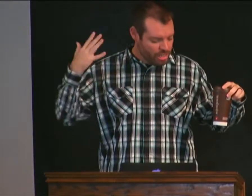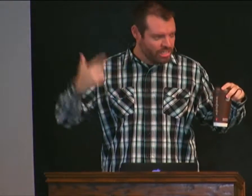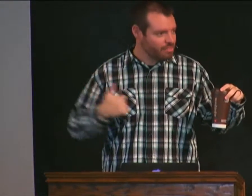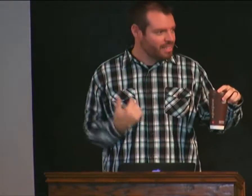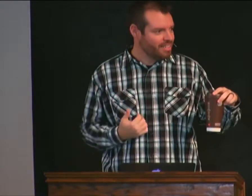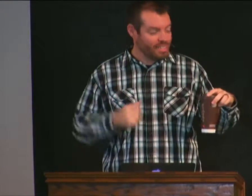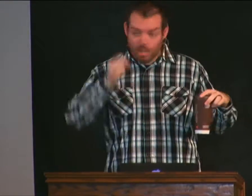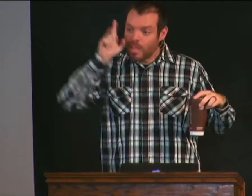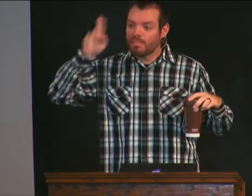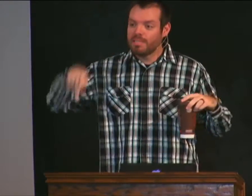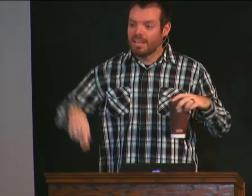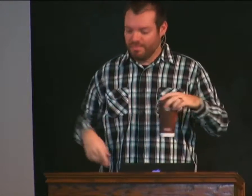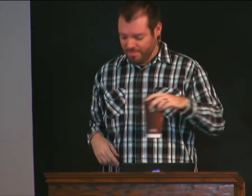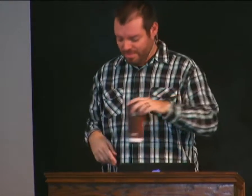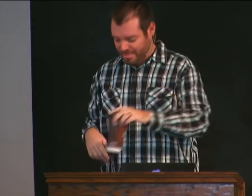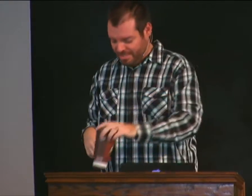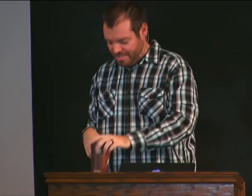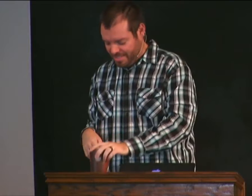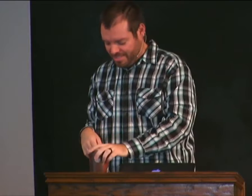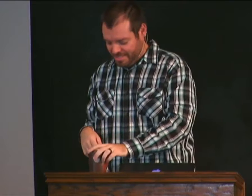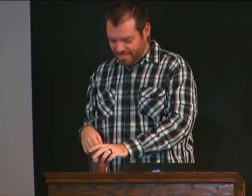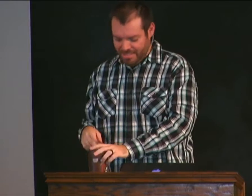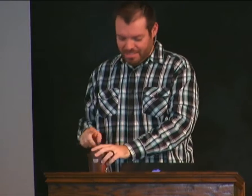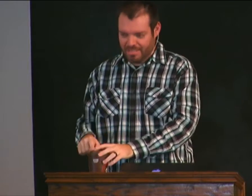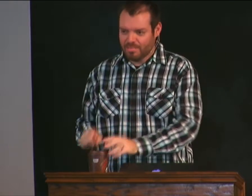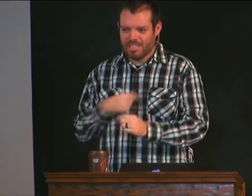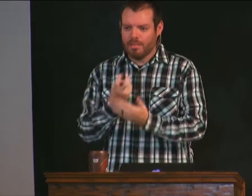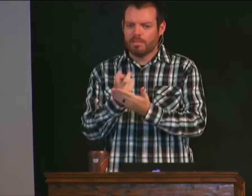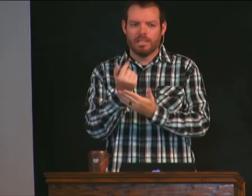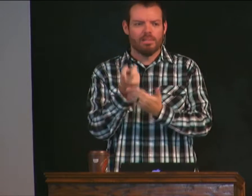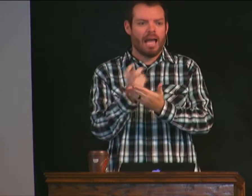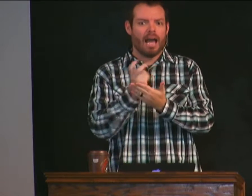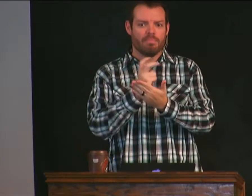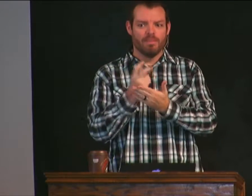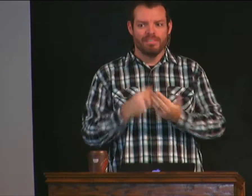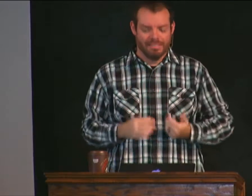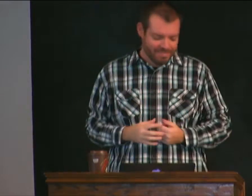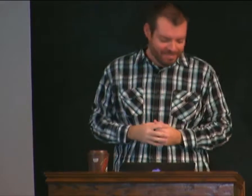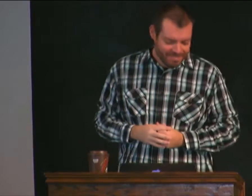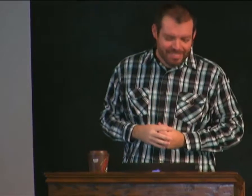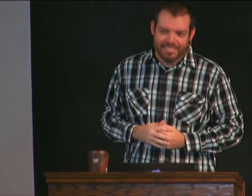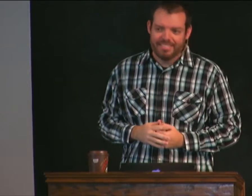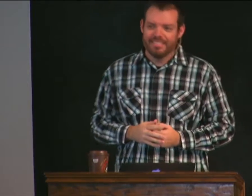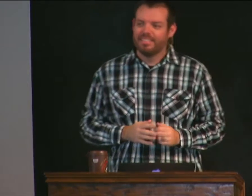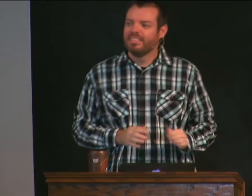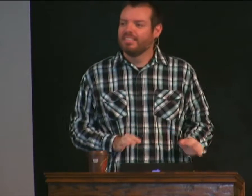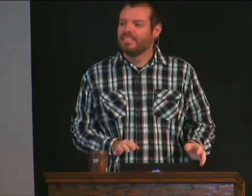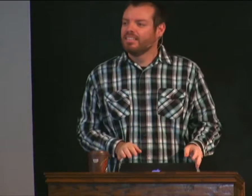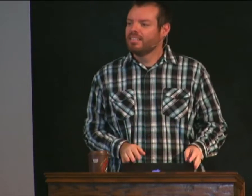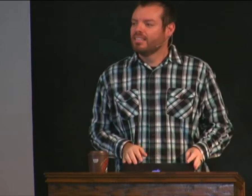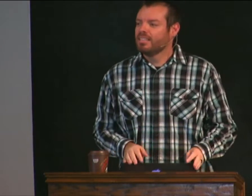It refreshes me. It wakes me up. Sometimes it makes me a little bit hyper.